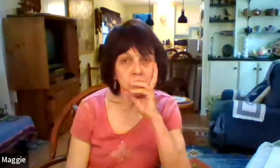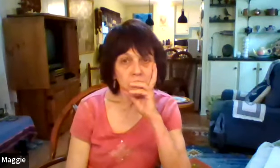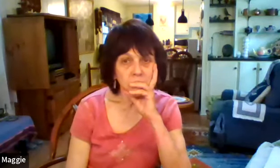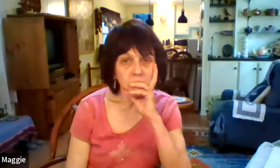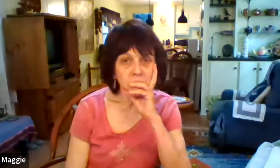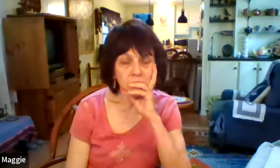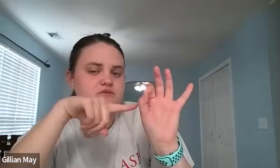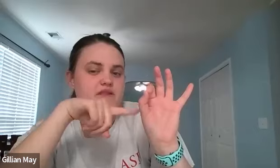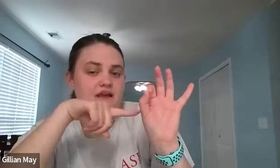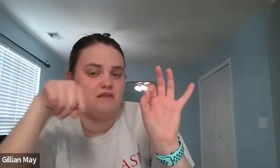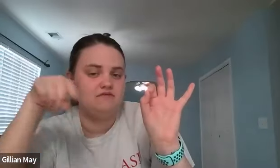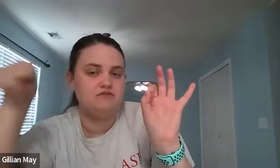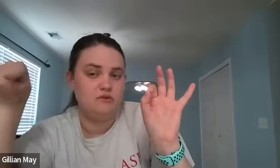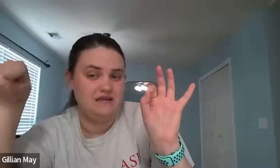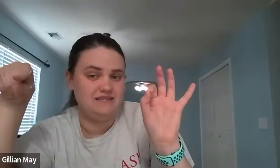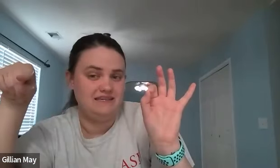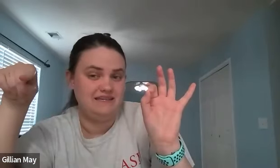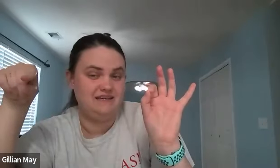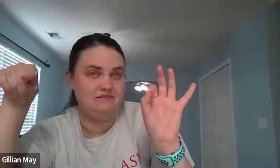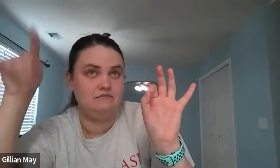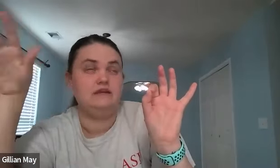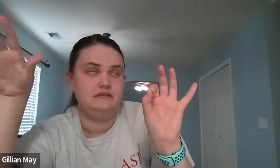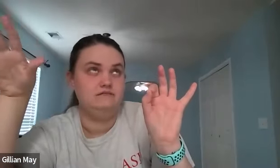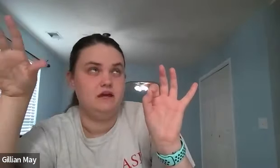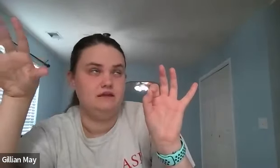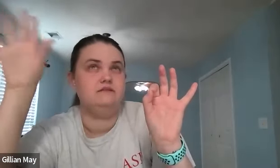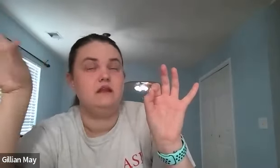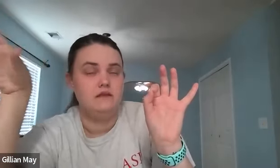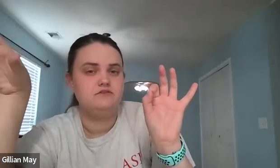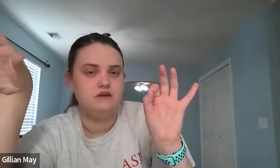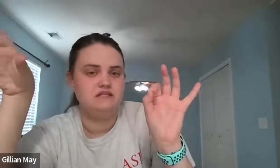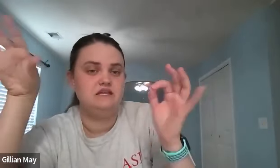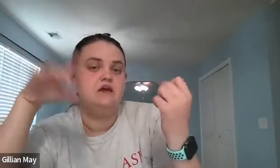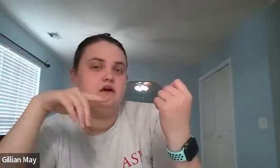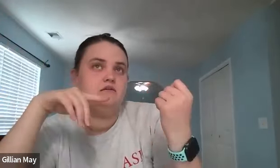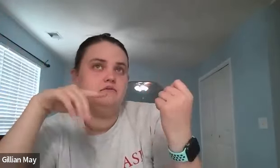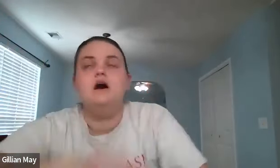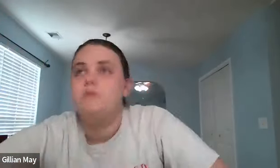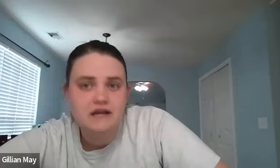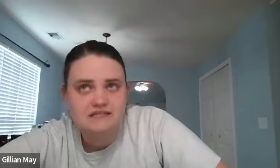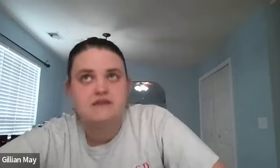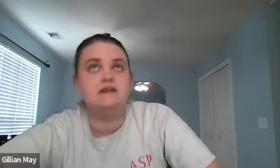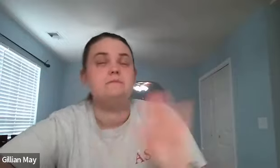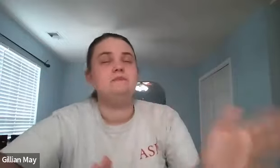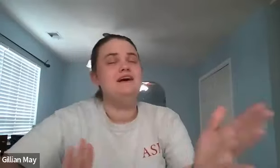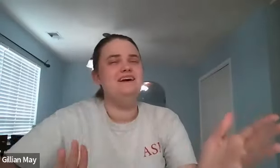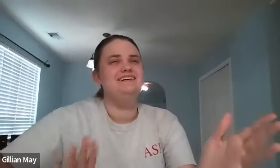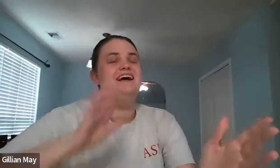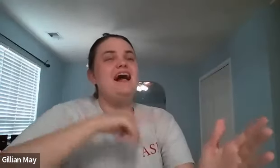So it's when we're doing like 11 through 18, 19, not 18, 11 through 18. Oh, why did I say that again?